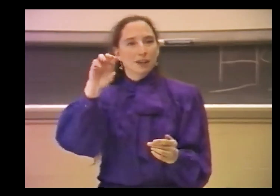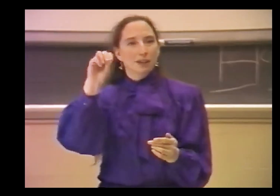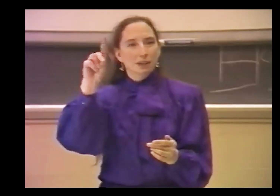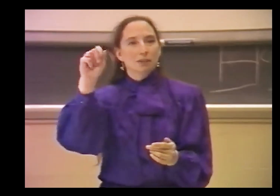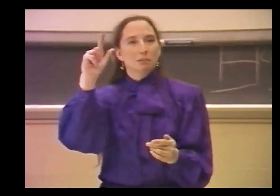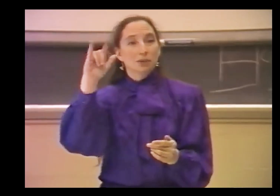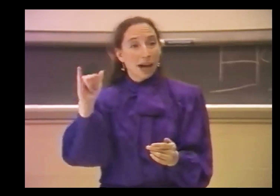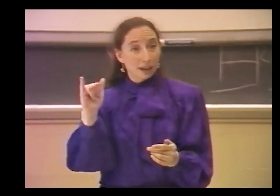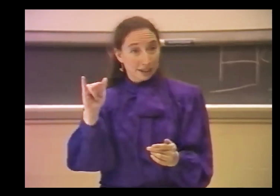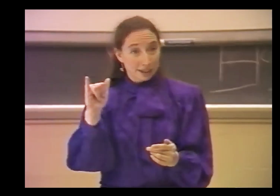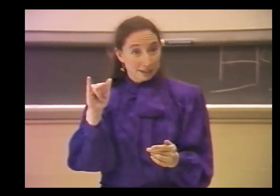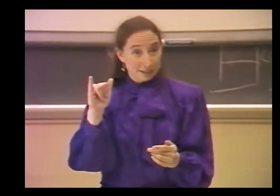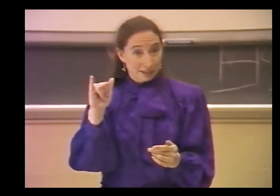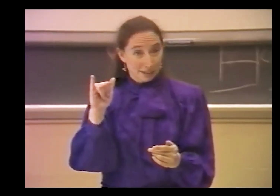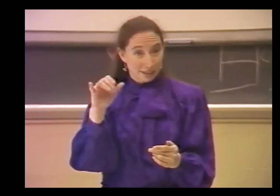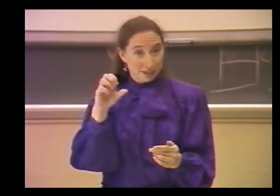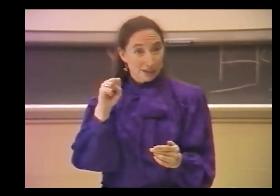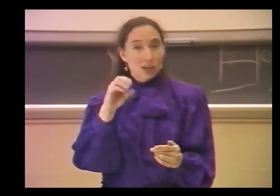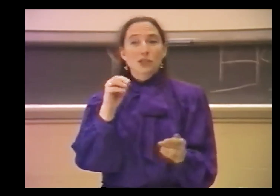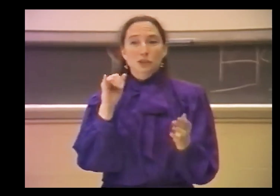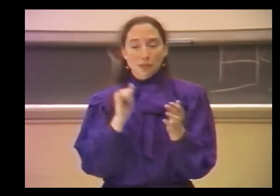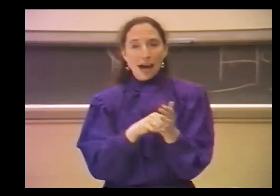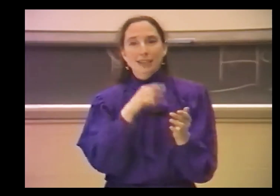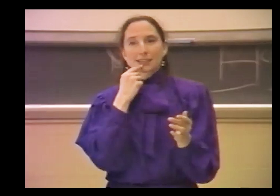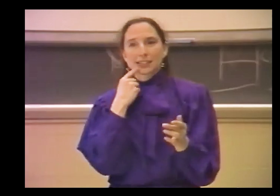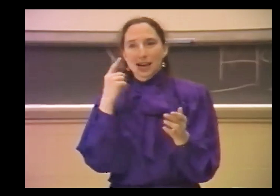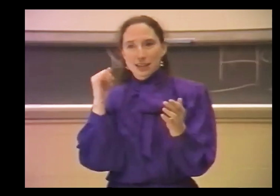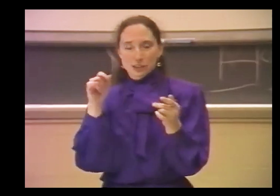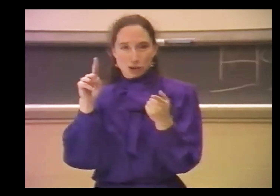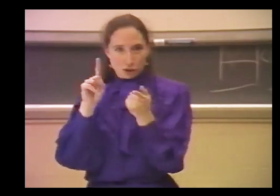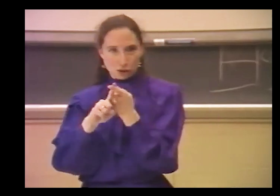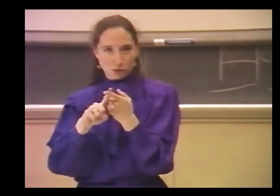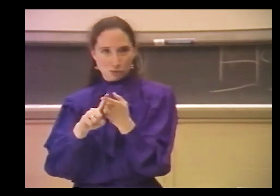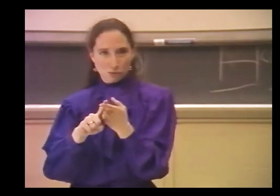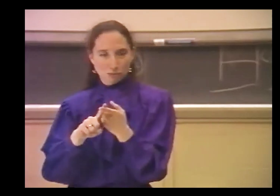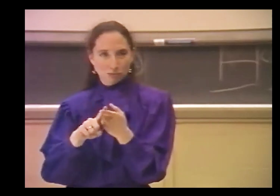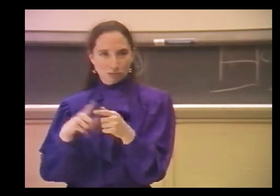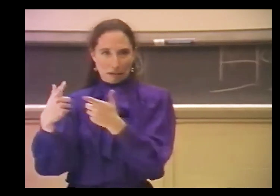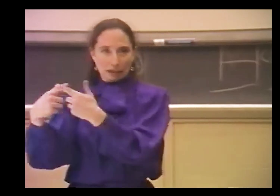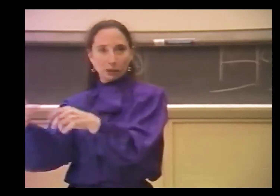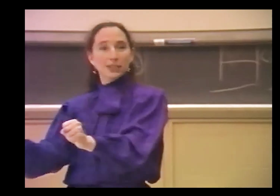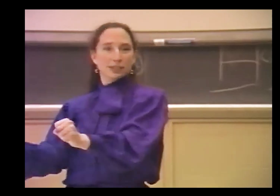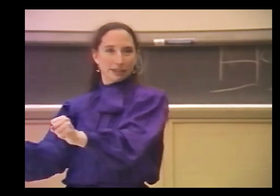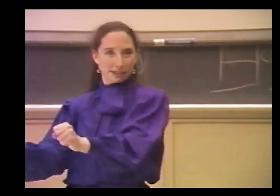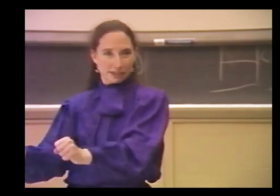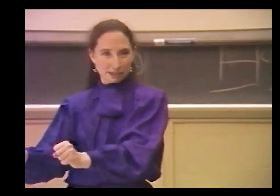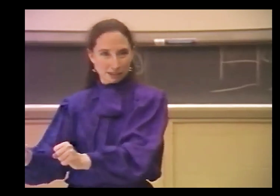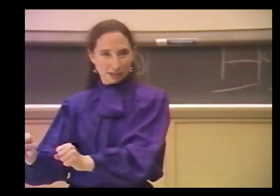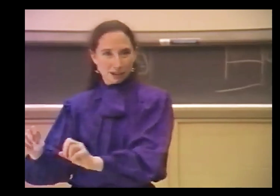the modality. All right? So that says to linguistics